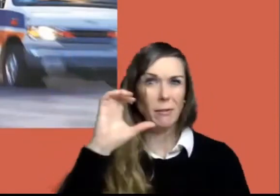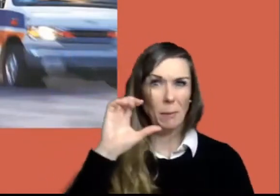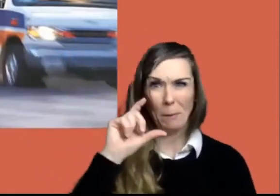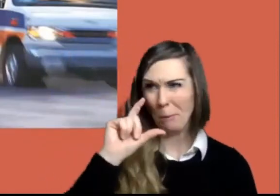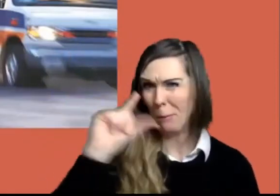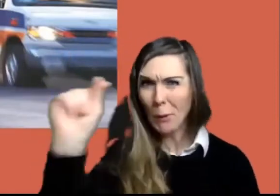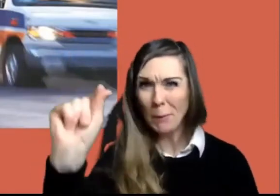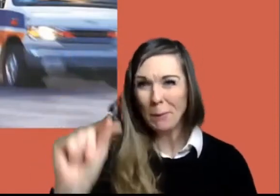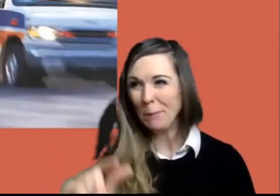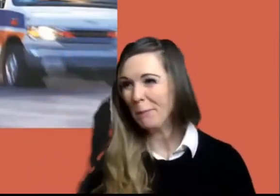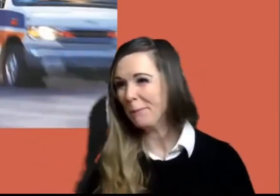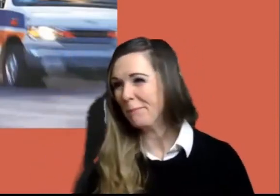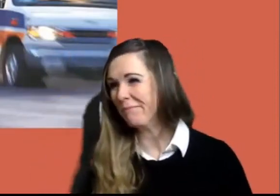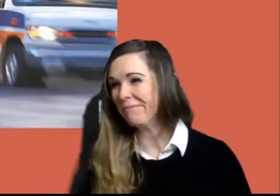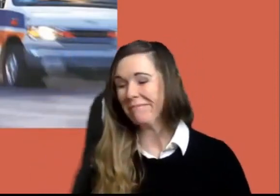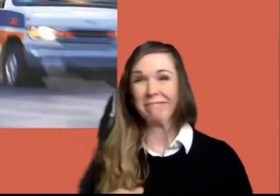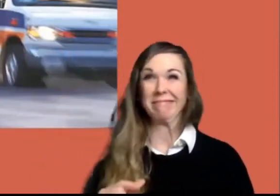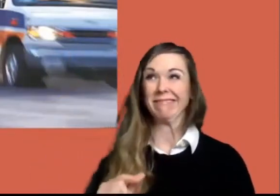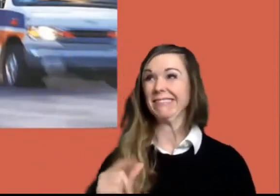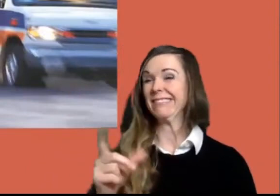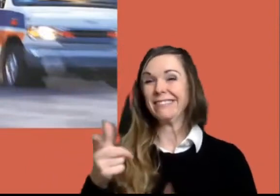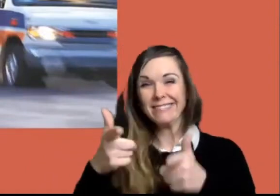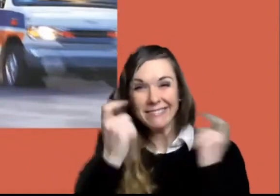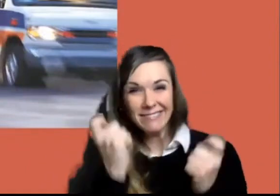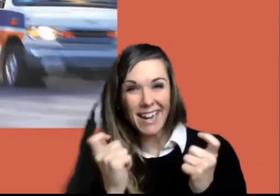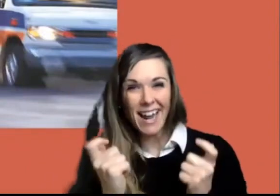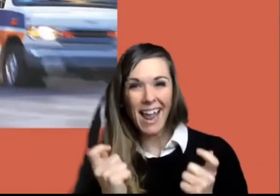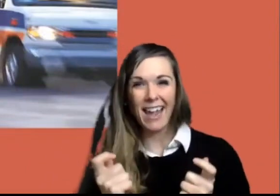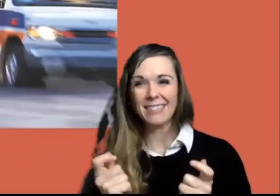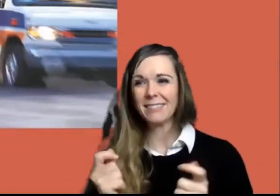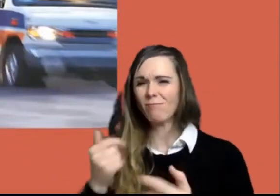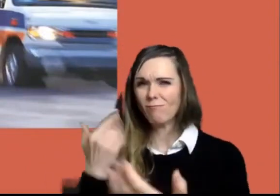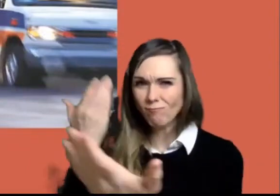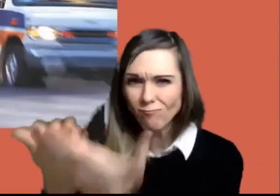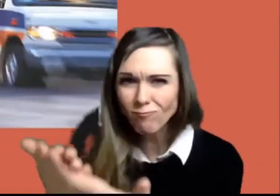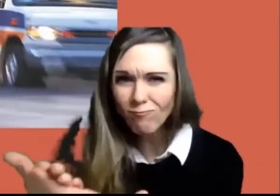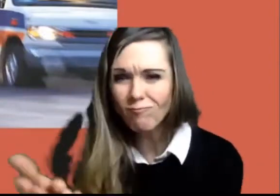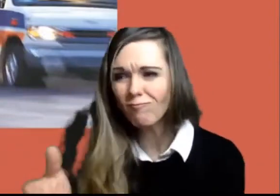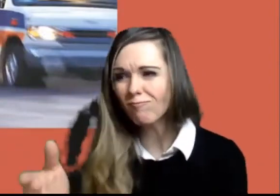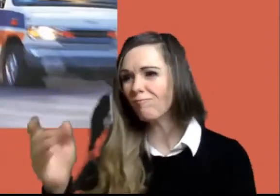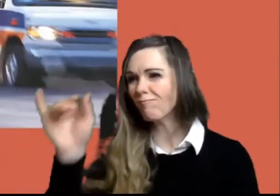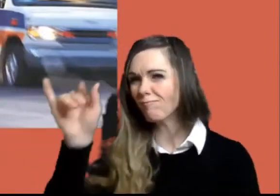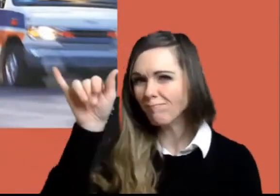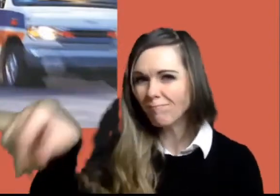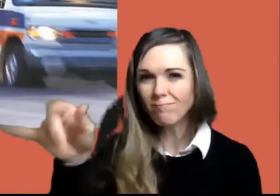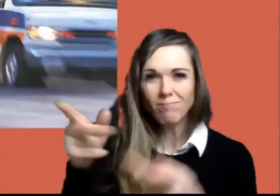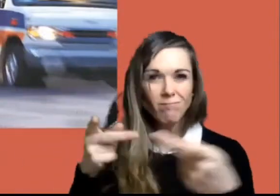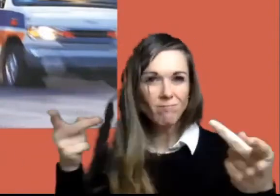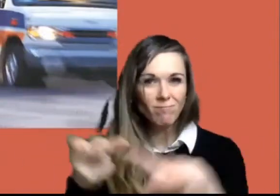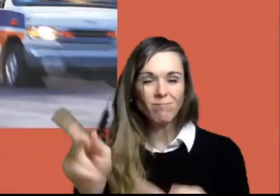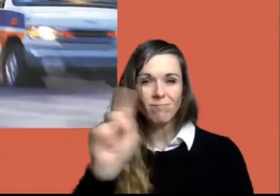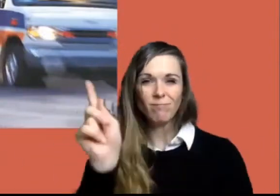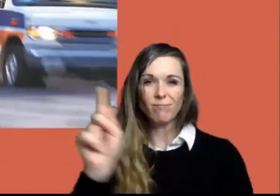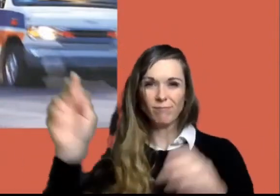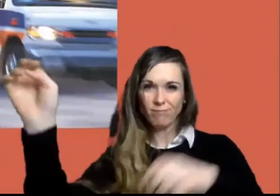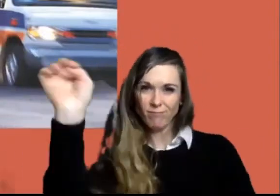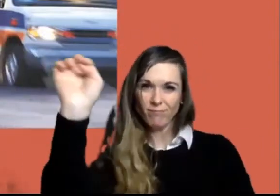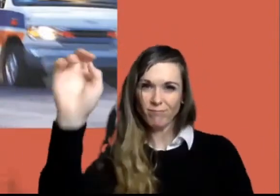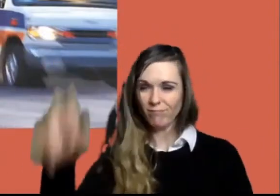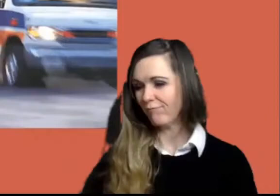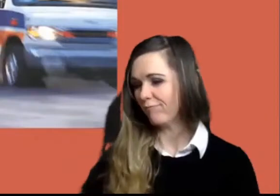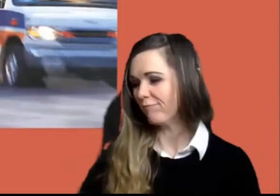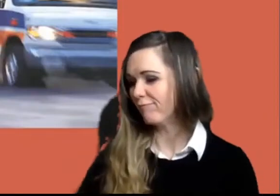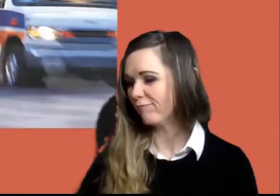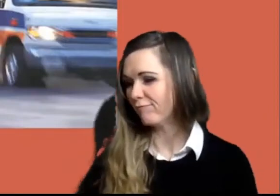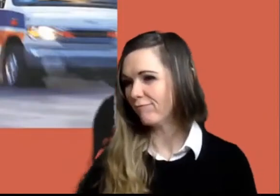laid up. We drive really fast, so fast, so that we arrive